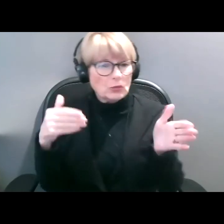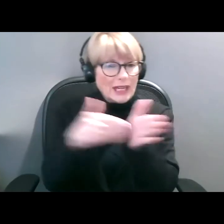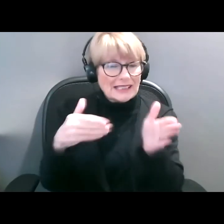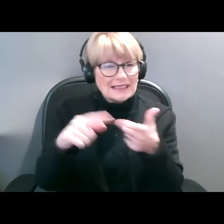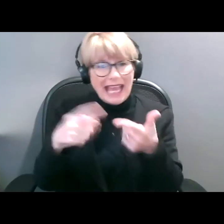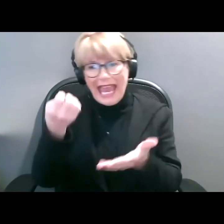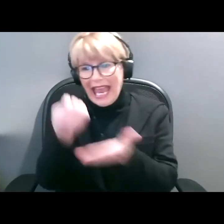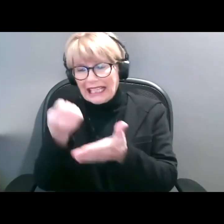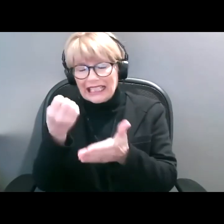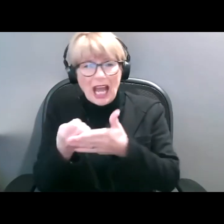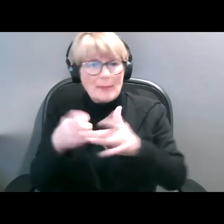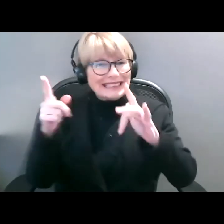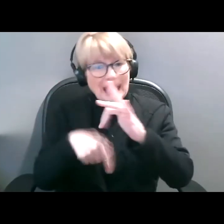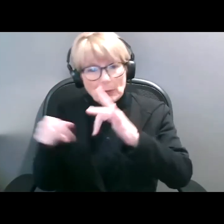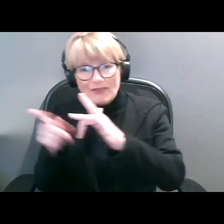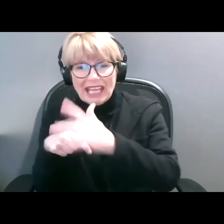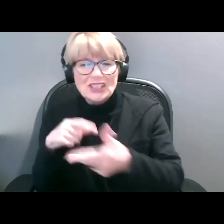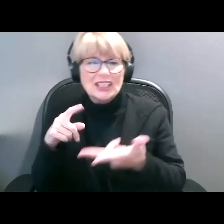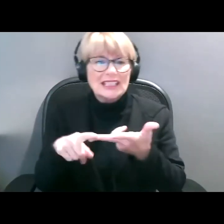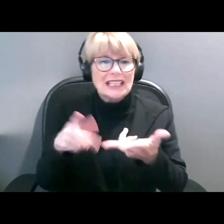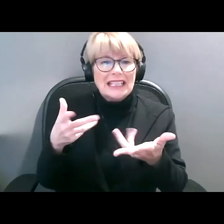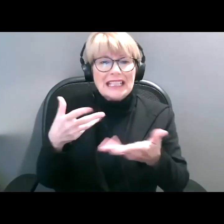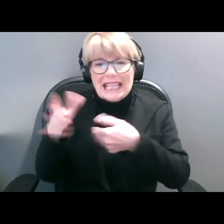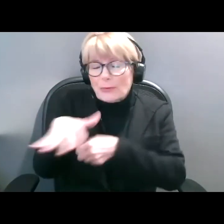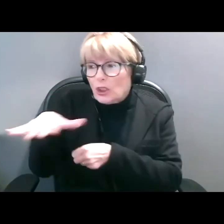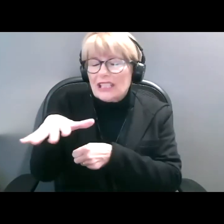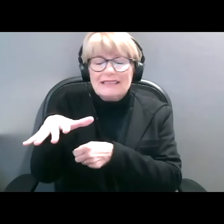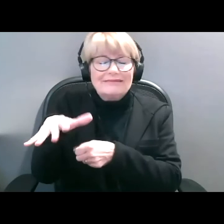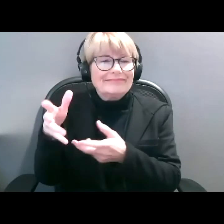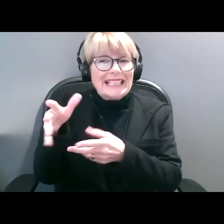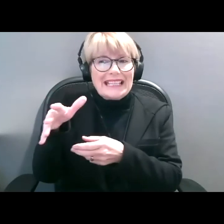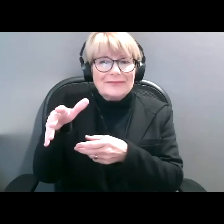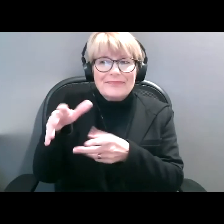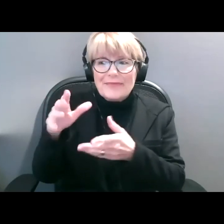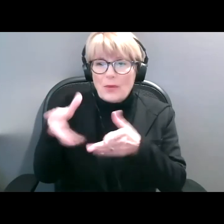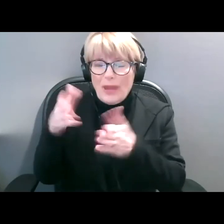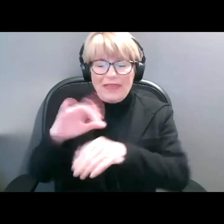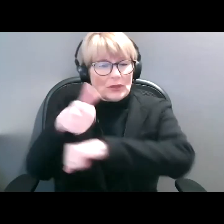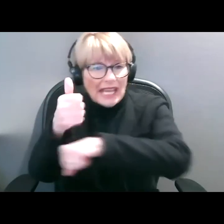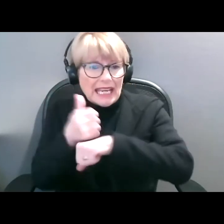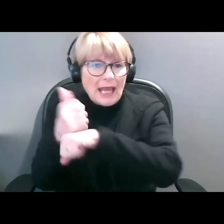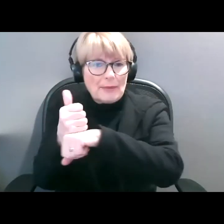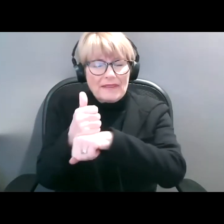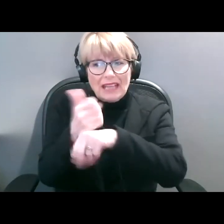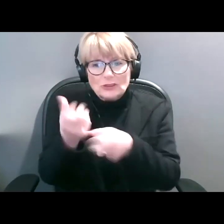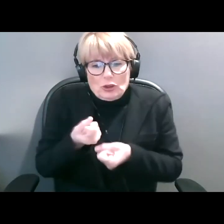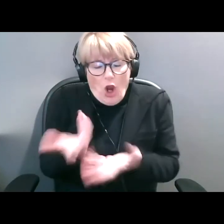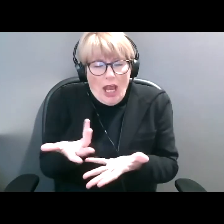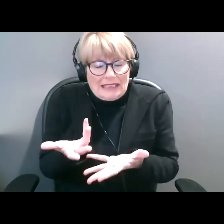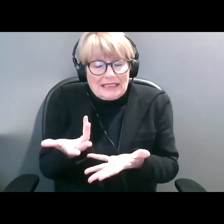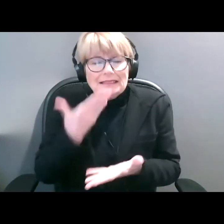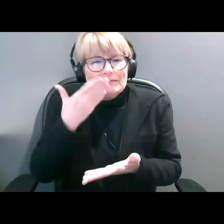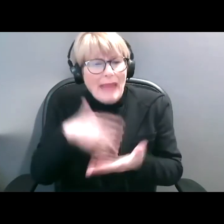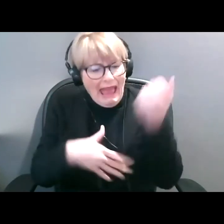neighborhood conditions that led to poor health. And we committed as an institution that we would begin to do